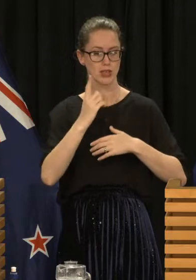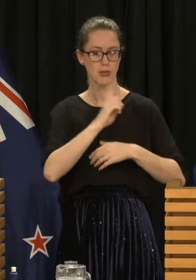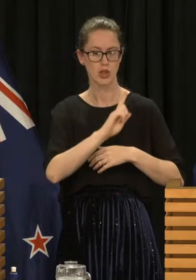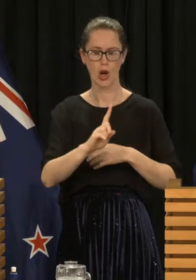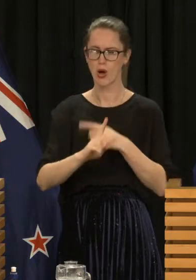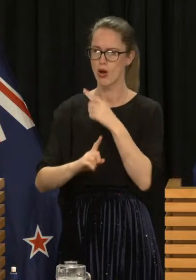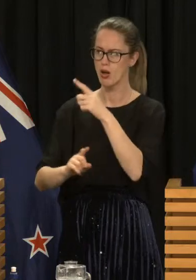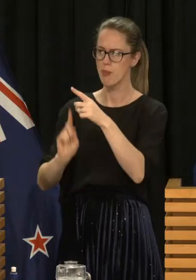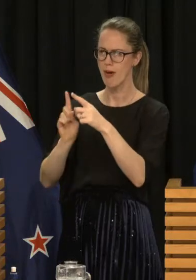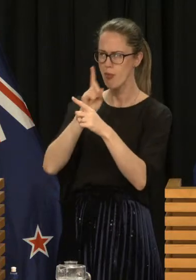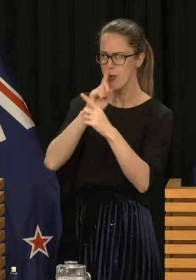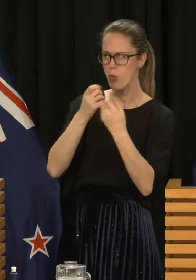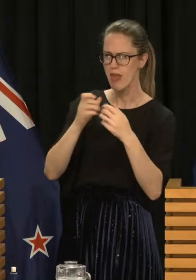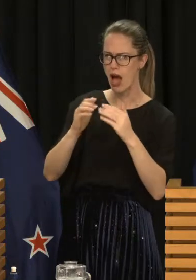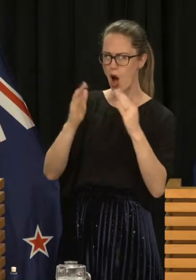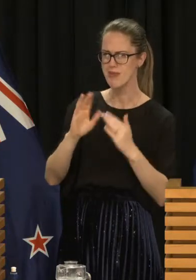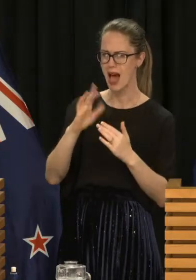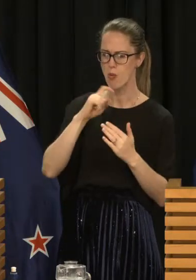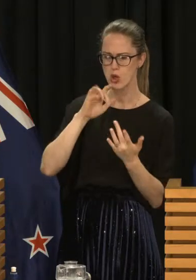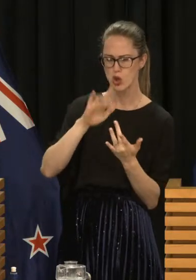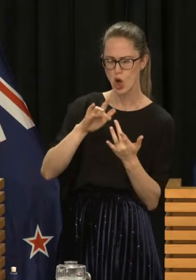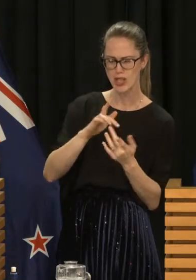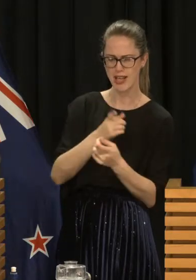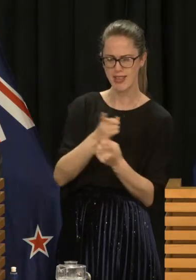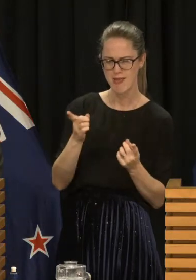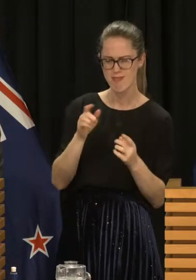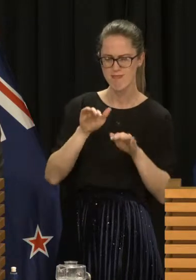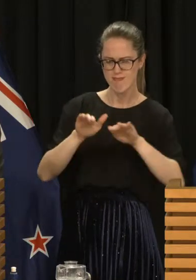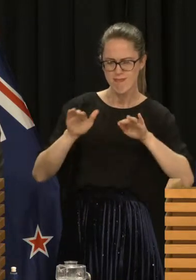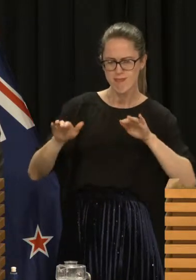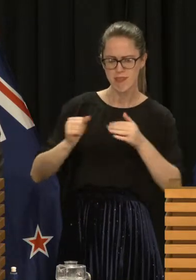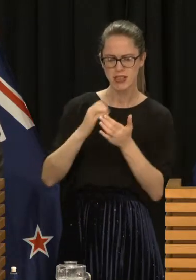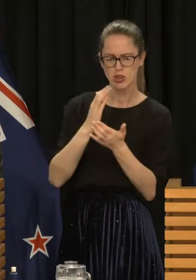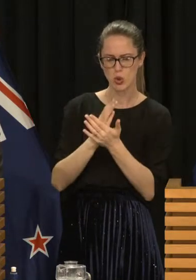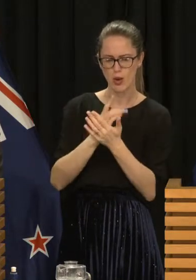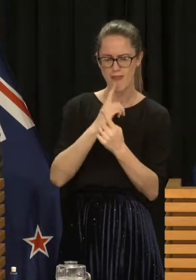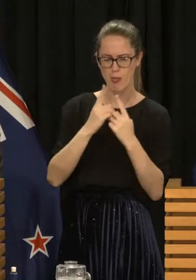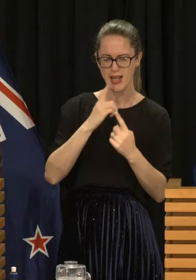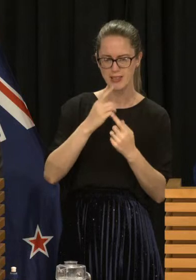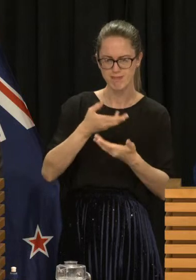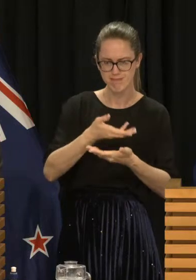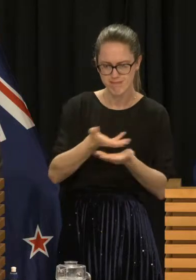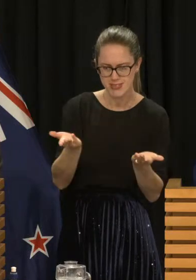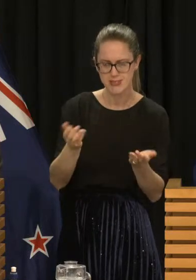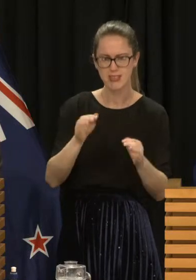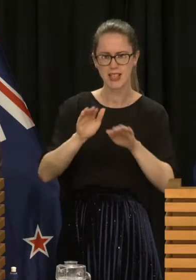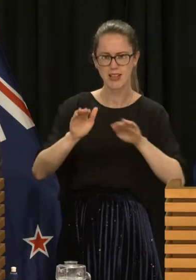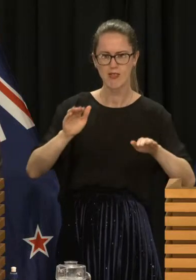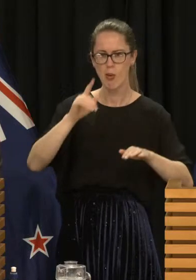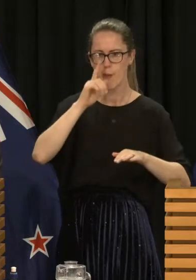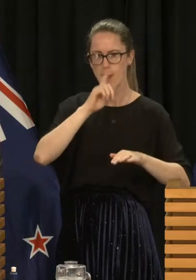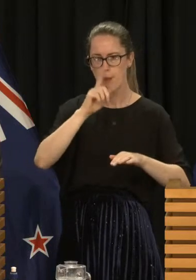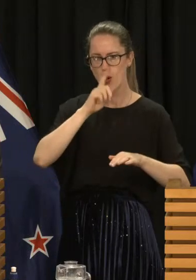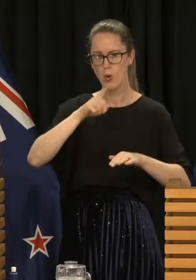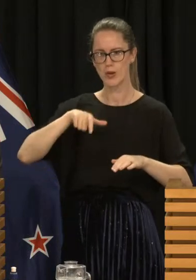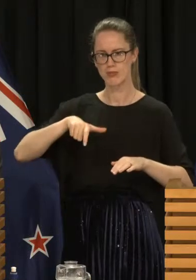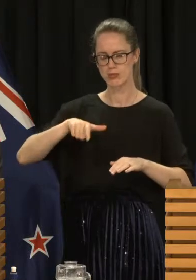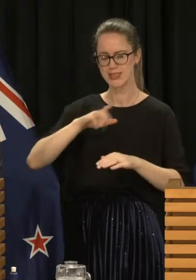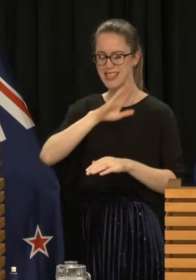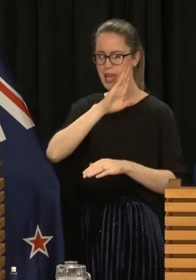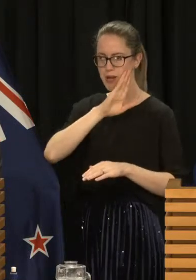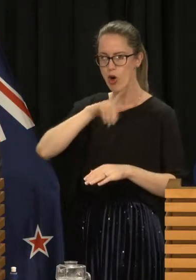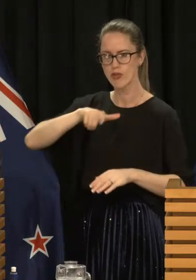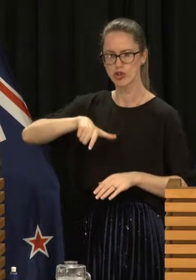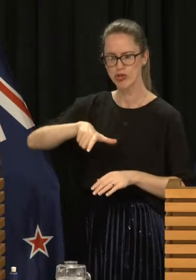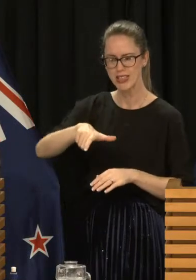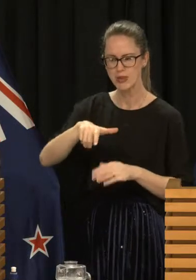And for homeless, like how are you reaching into those and ensuring that you're getting the numbers from those that are sleeping rough in the CBD?